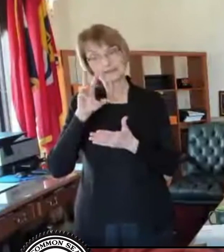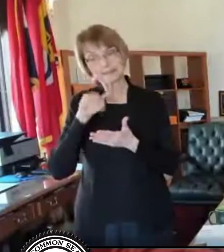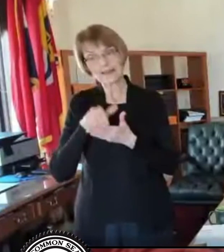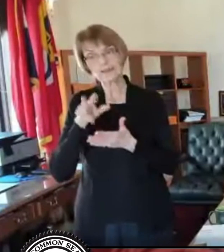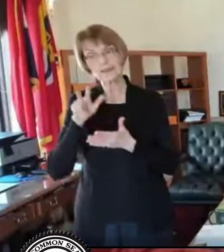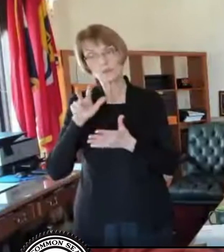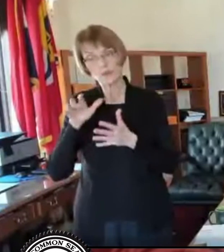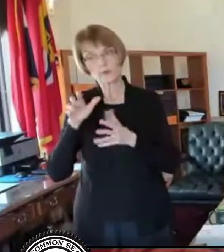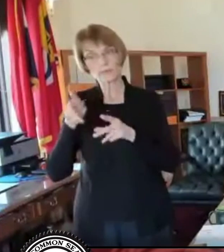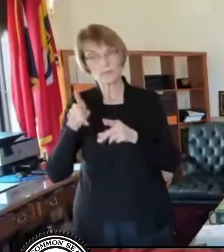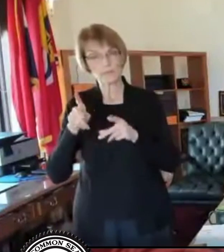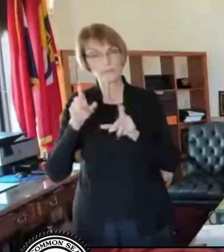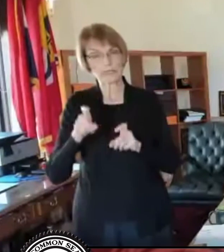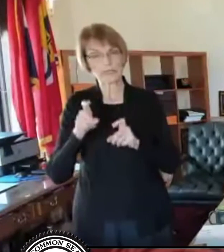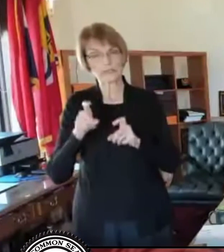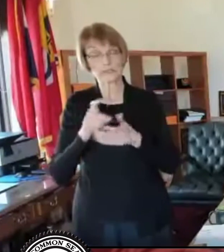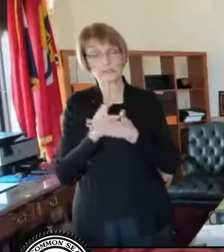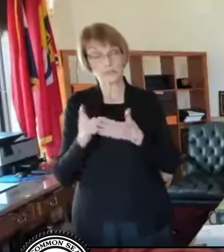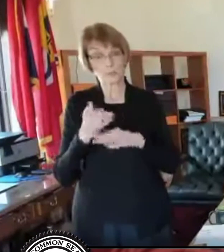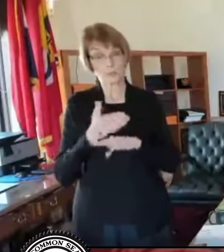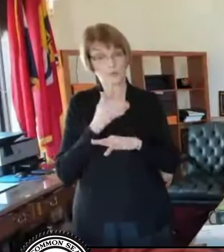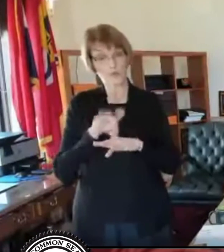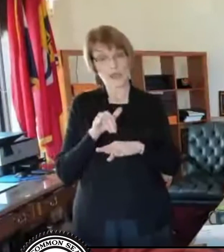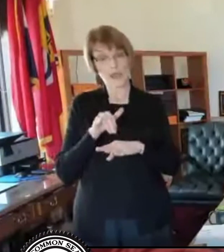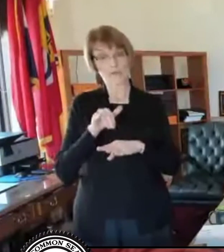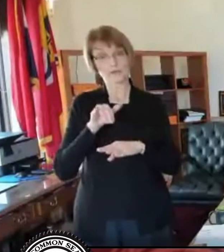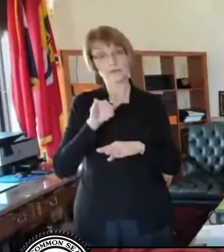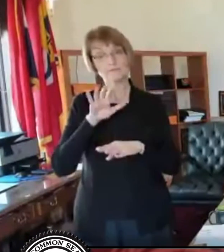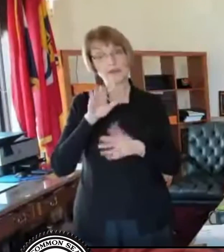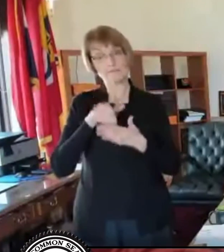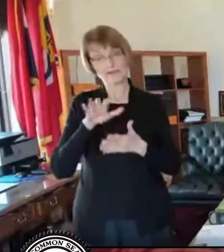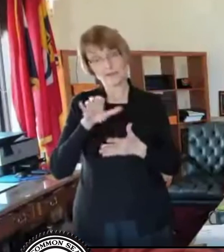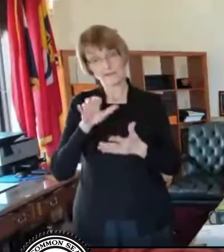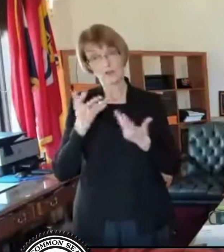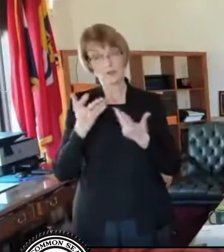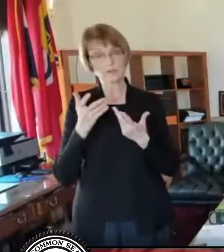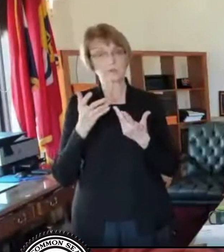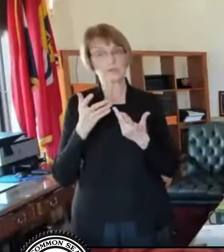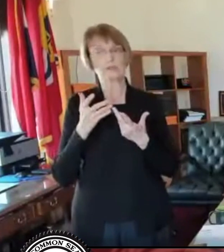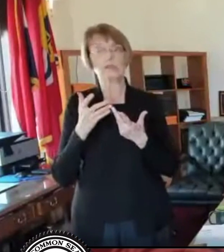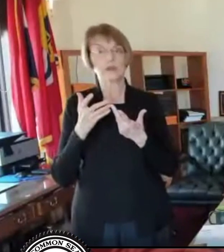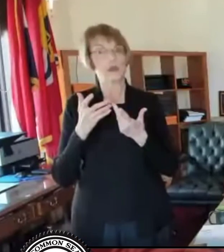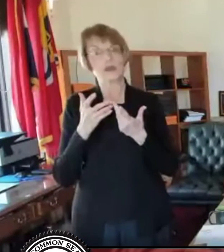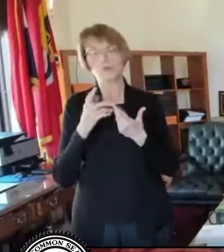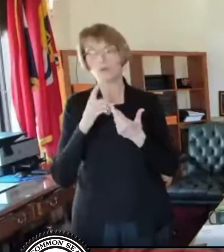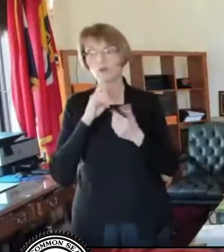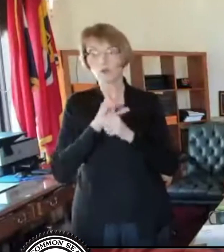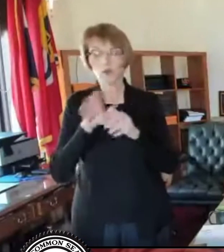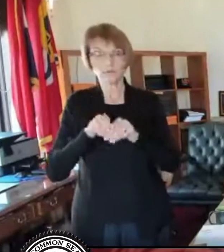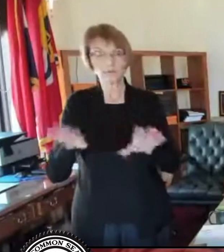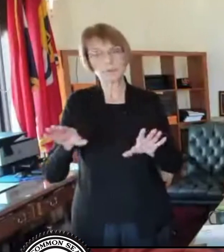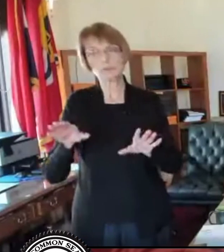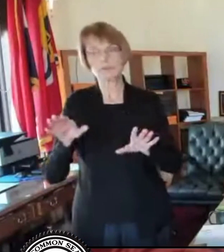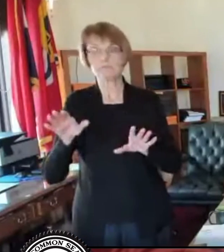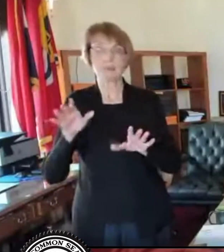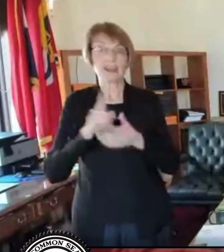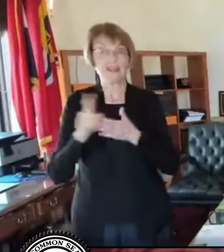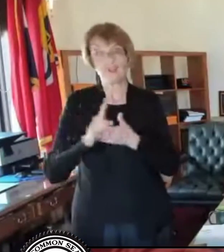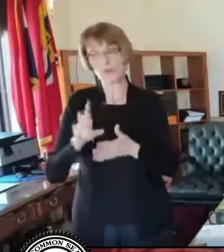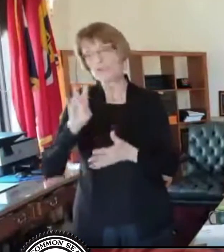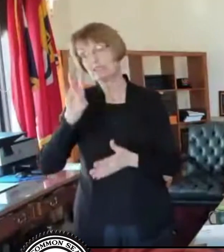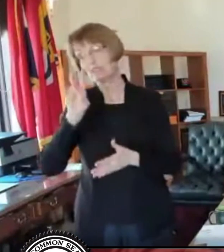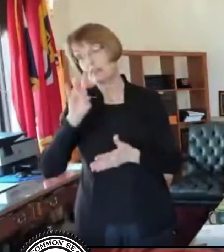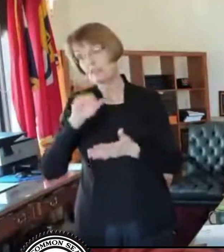before was 55. At the height, it was running around 7,000 to 8,000. So it's not that no one is